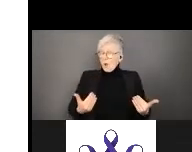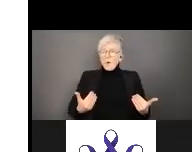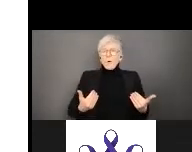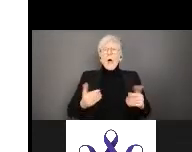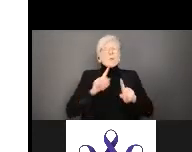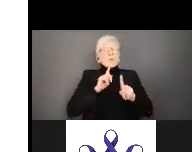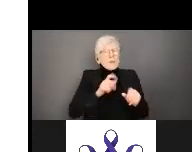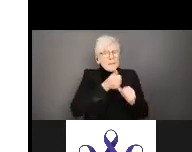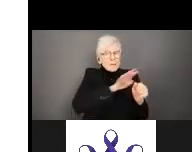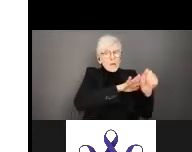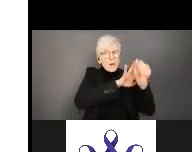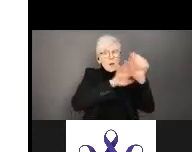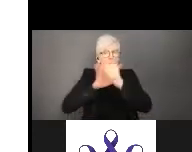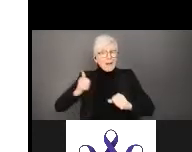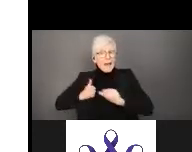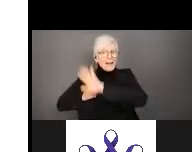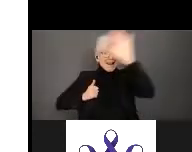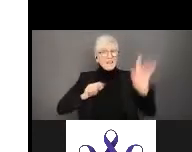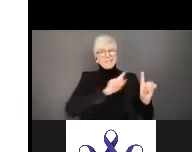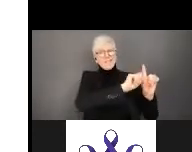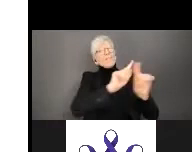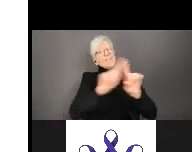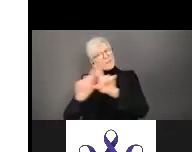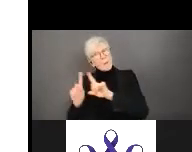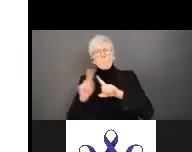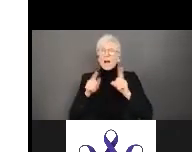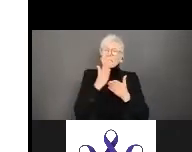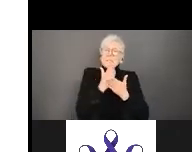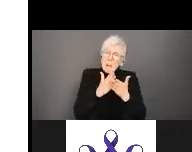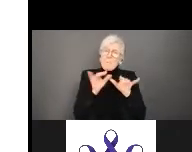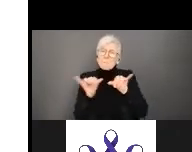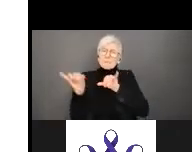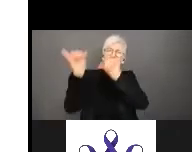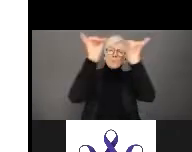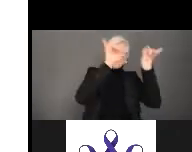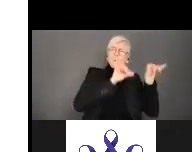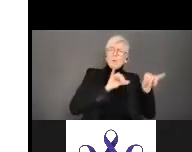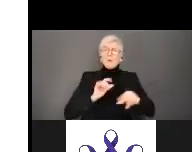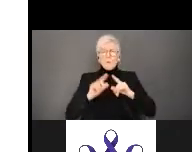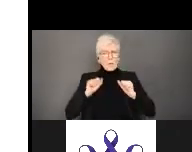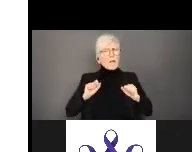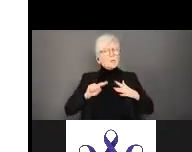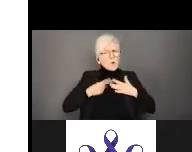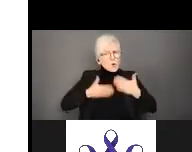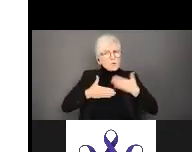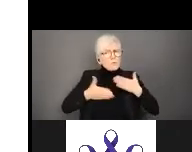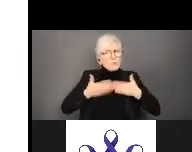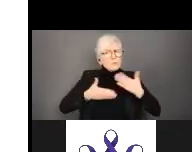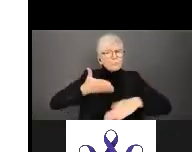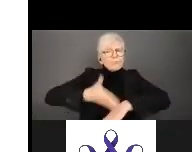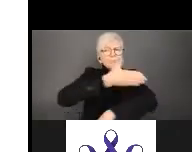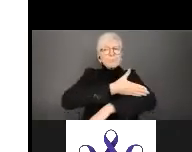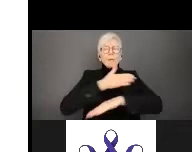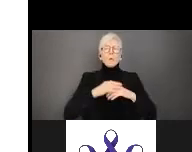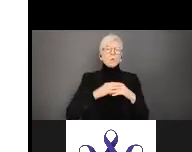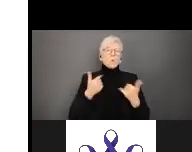point, but there's enough of a base to kind of get us all going. So just to clarify,